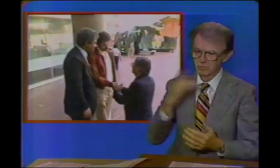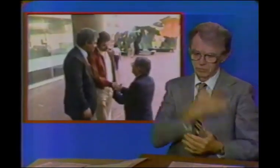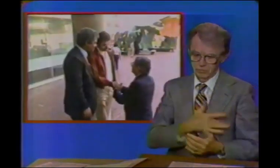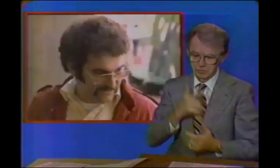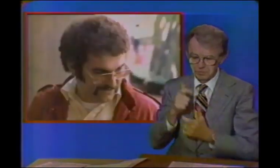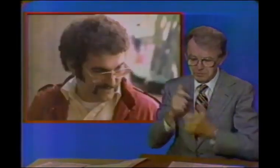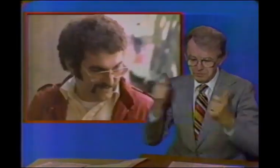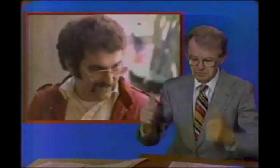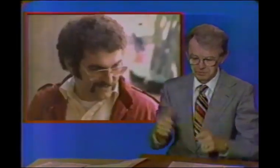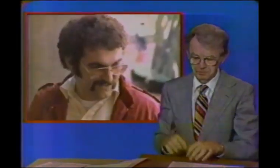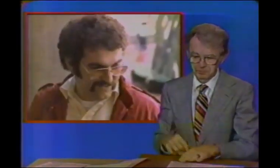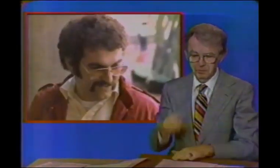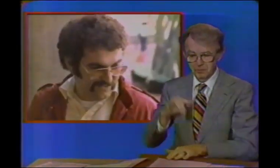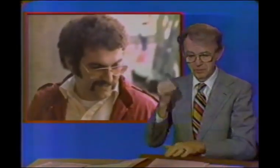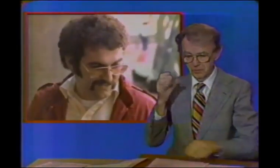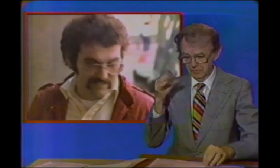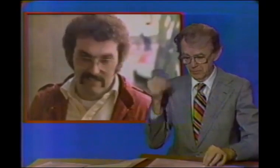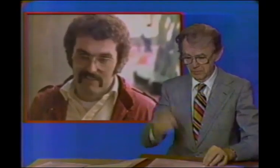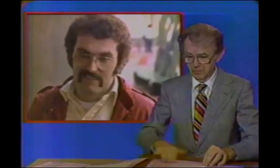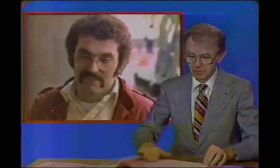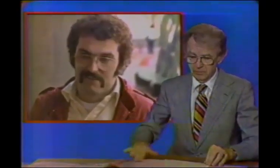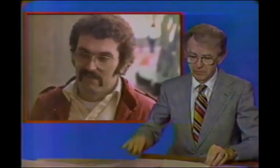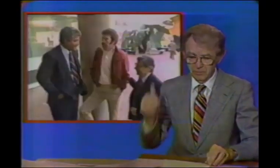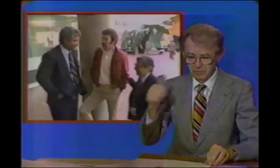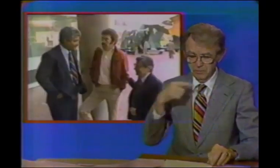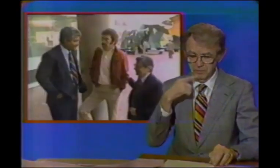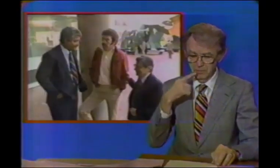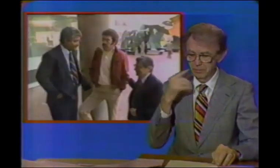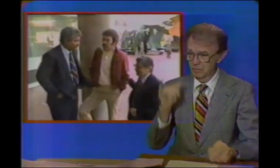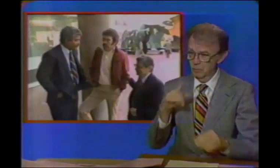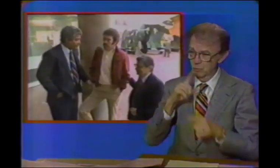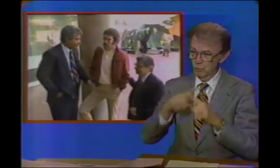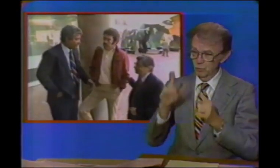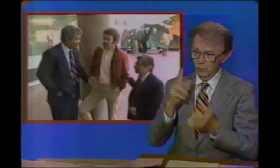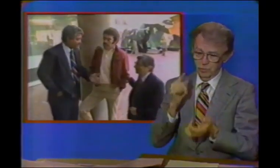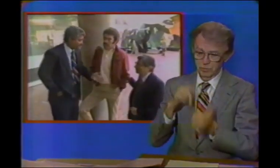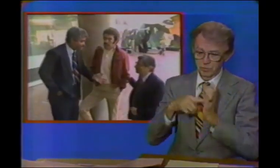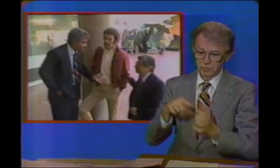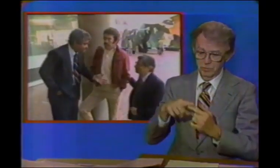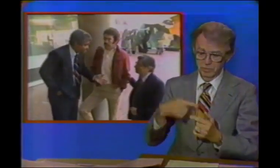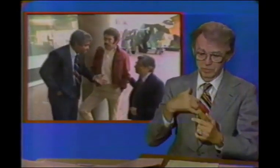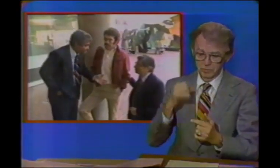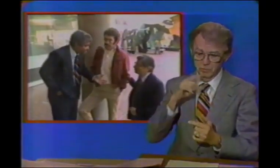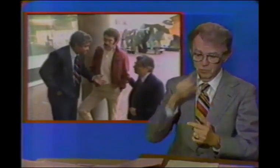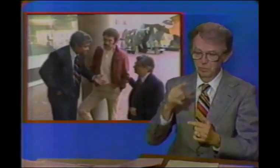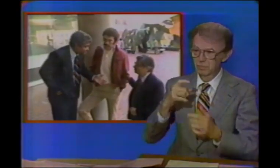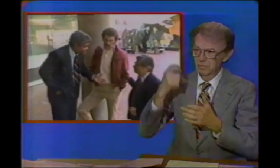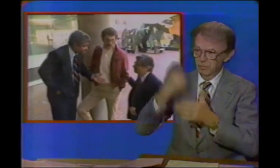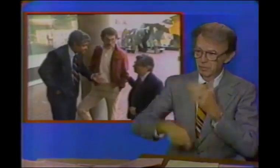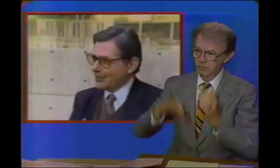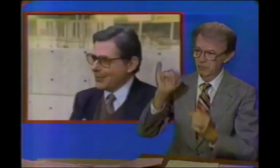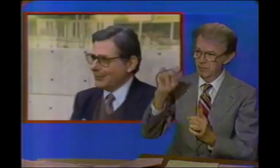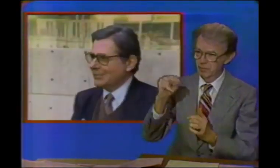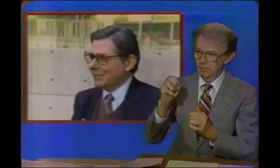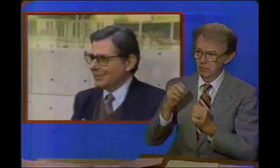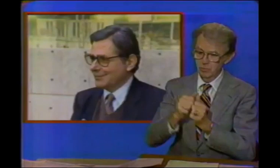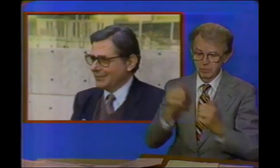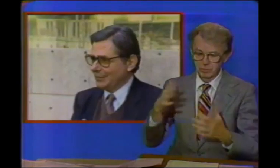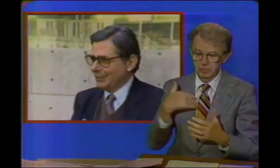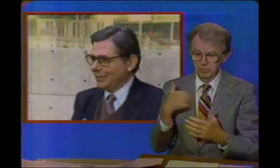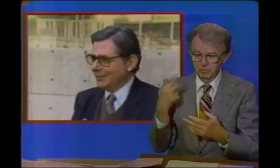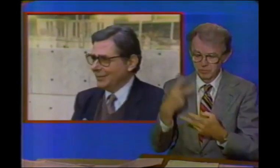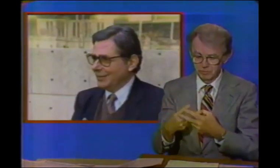has already pleaded guilty to accepting unauthorized funds. Yesterday, a long line of witnesses took the stand in rapid succession, praising Jacob's